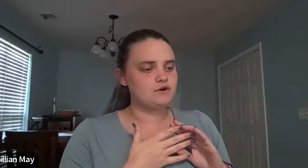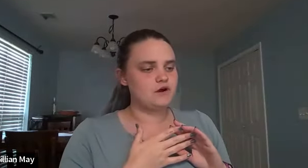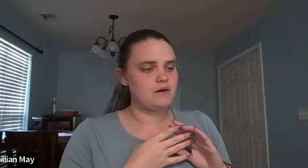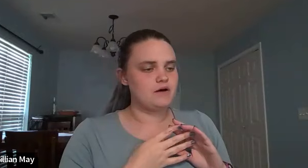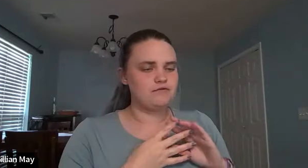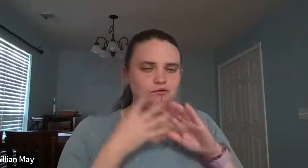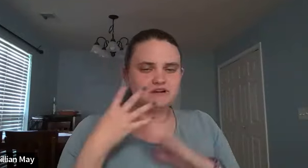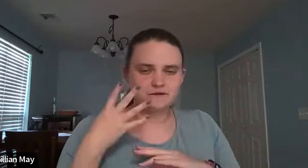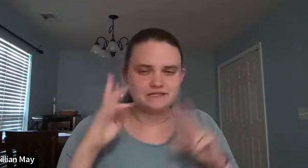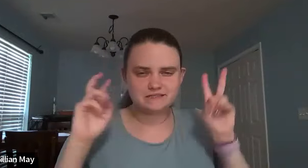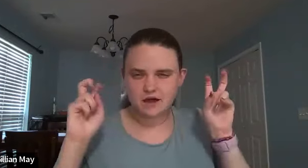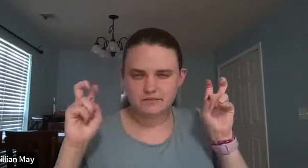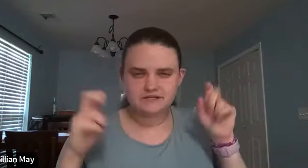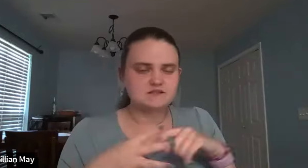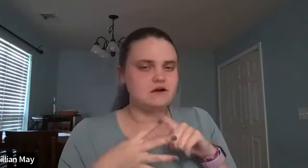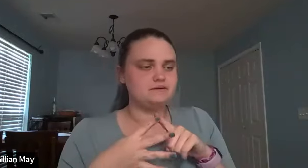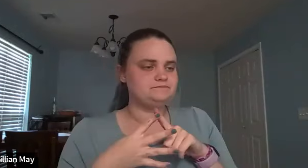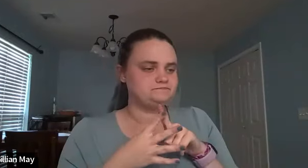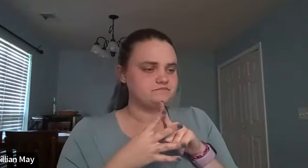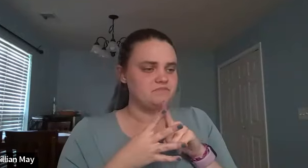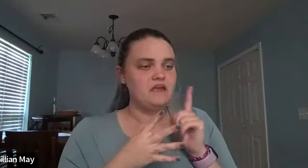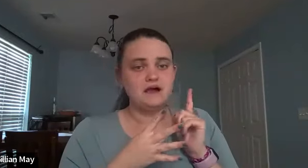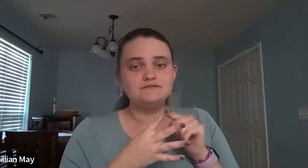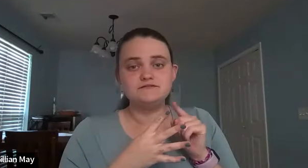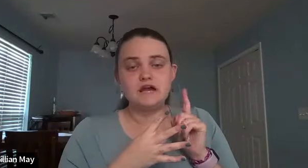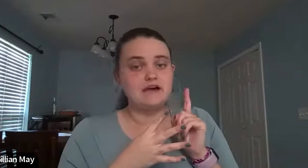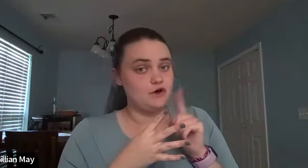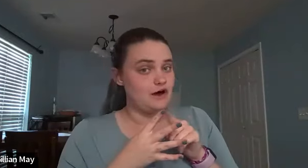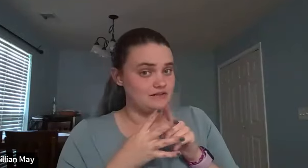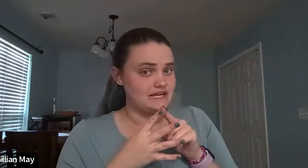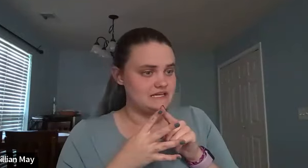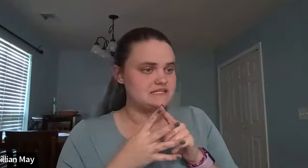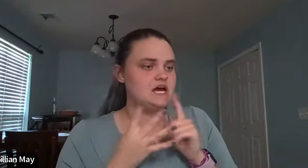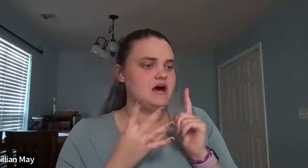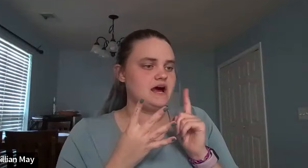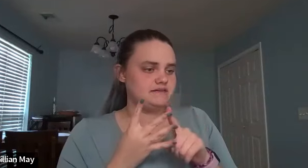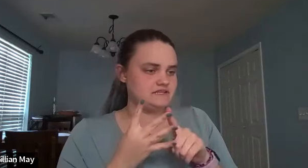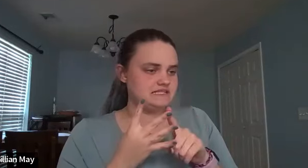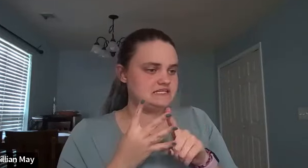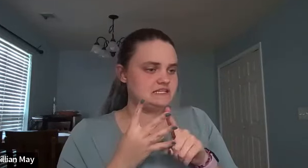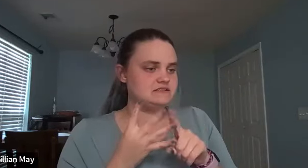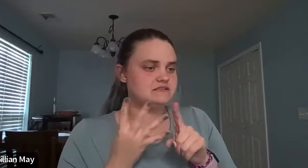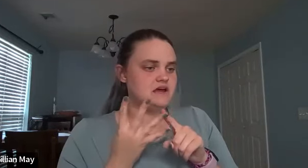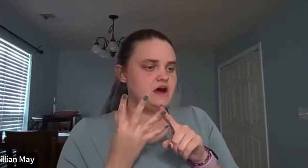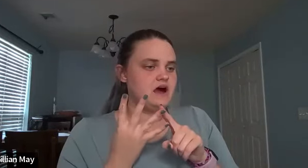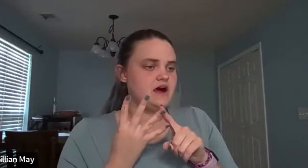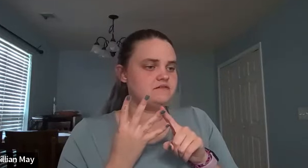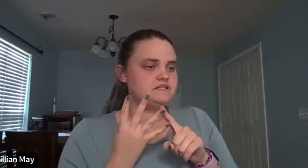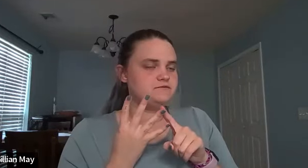over about 4 different topics. I have the holidays, I have the seasons, I have